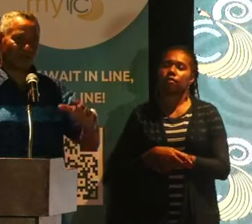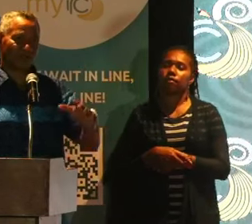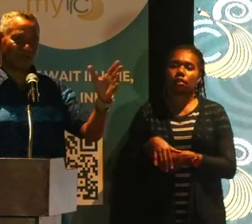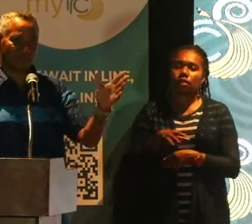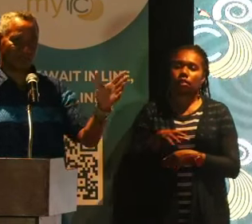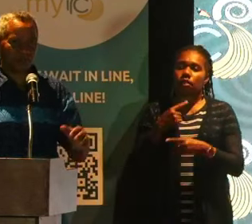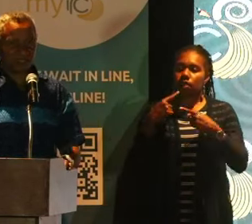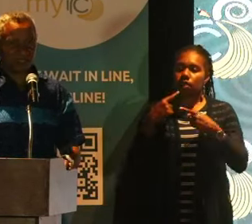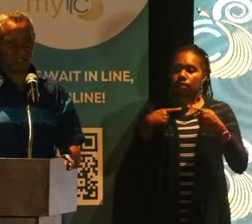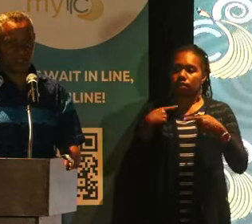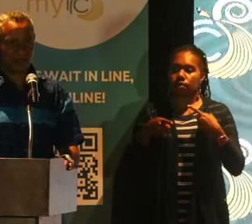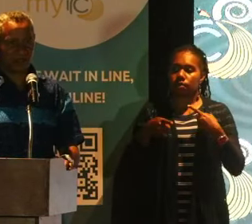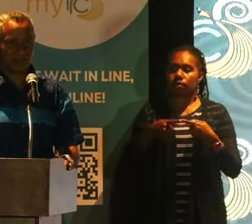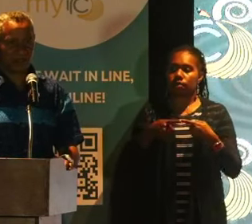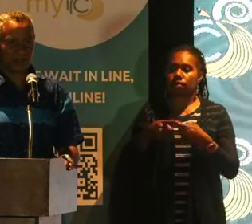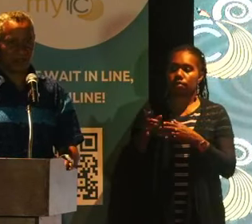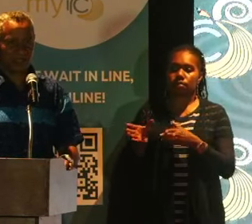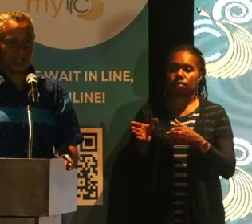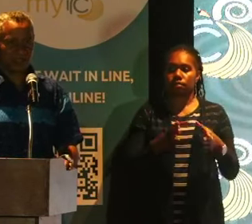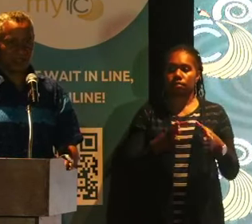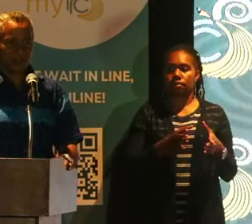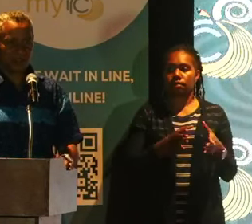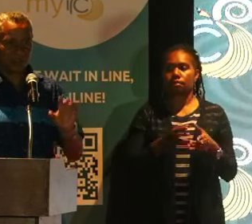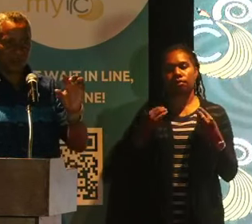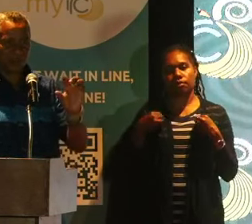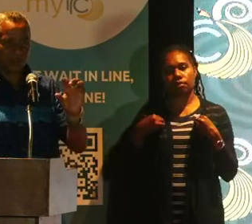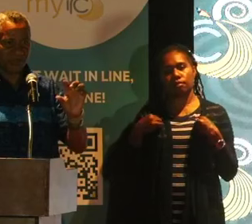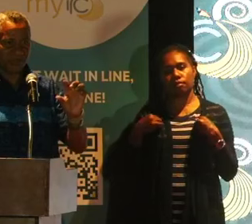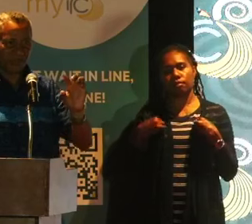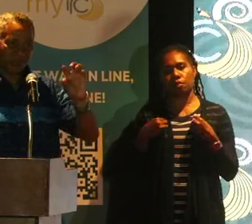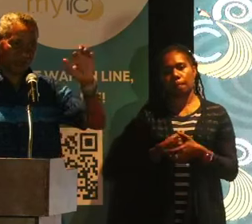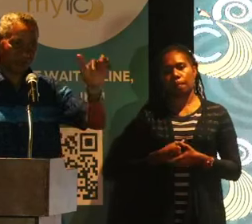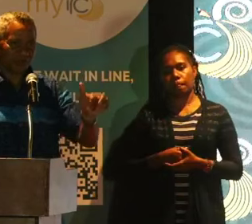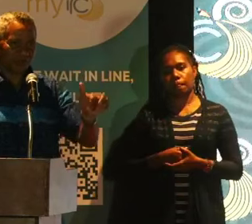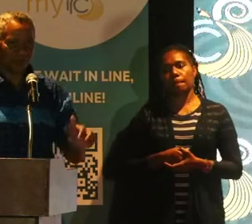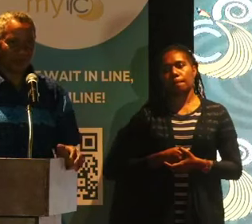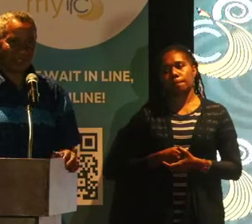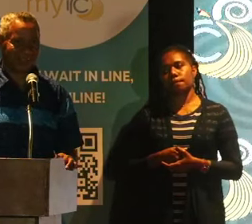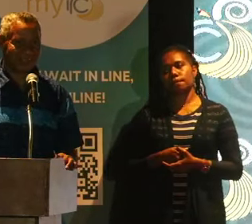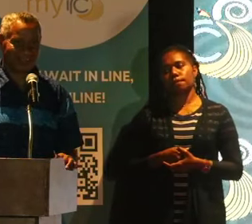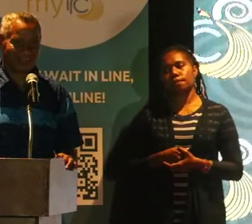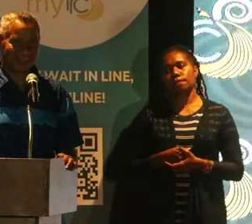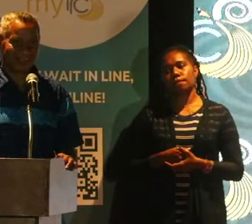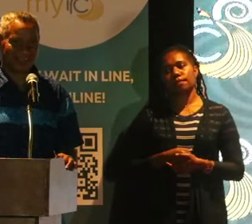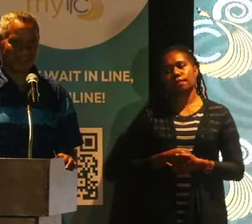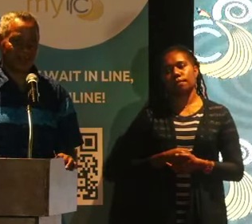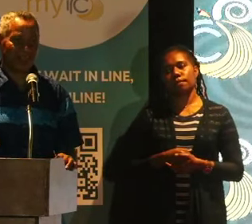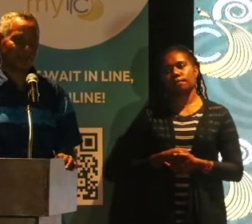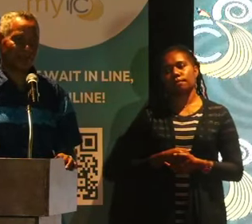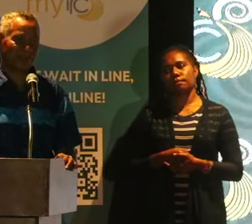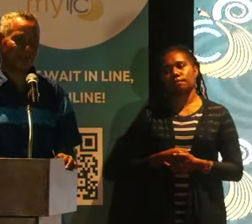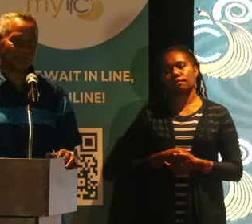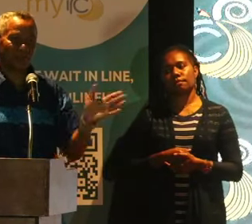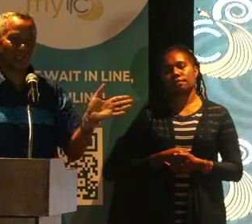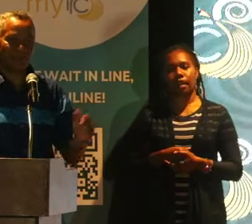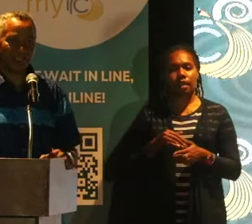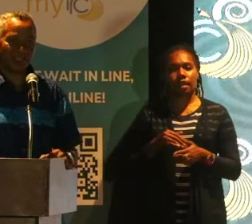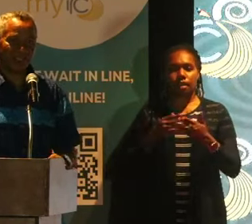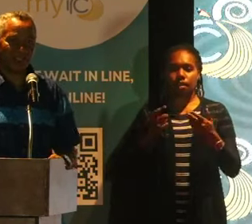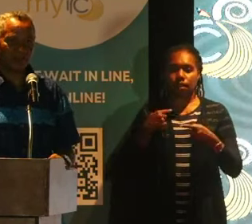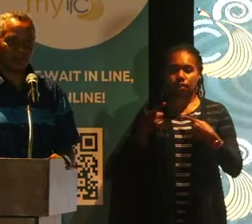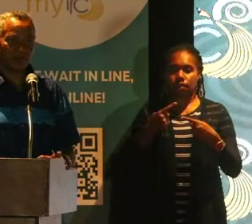it's transferred to business. So those improvements, I was trying to go through it, but I can't find it. Every time I refer them to